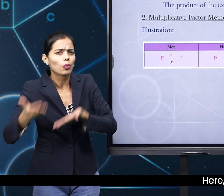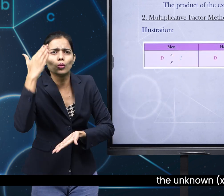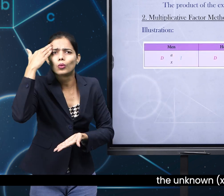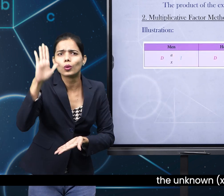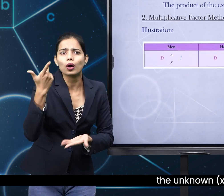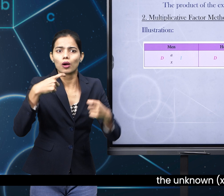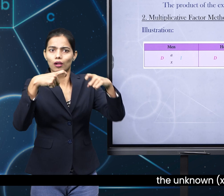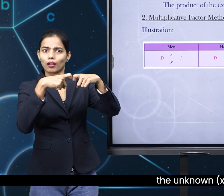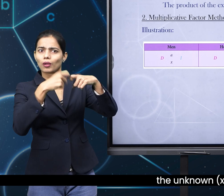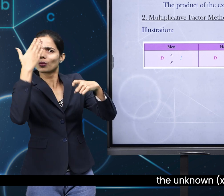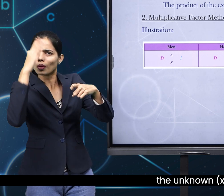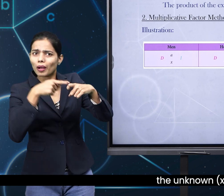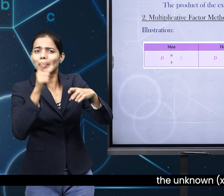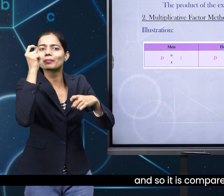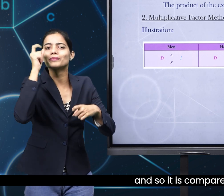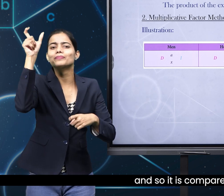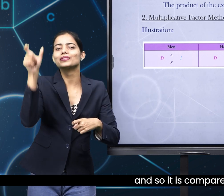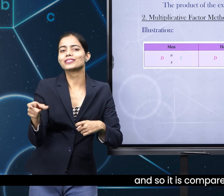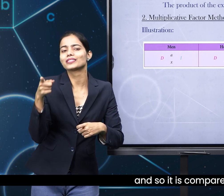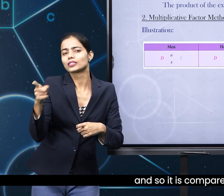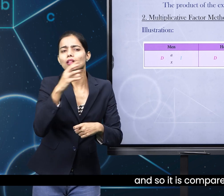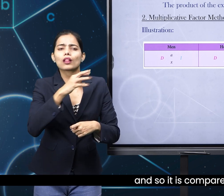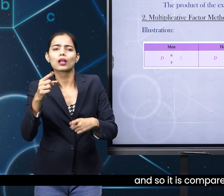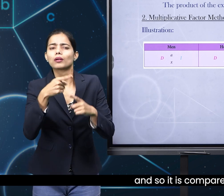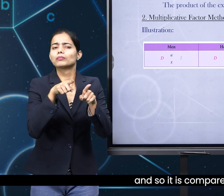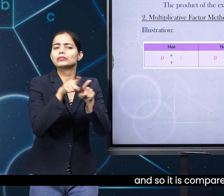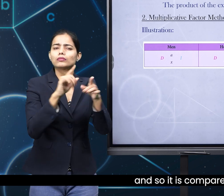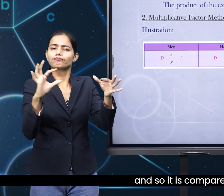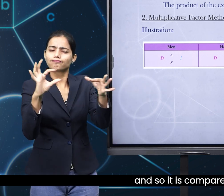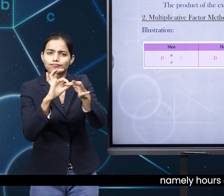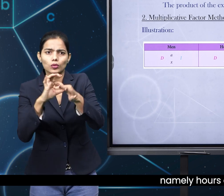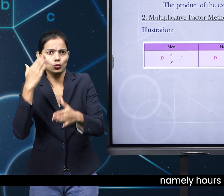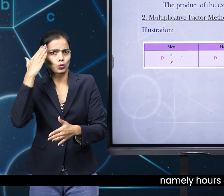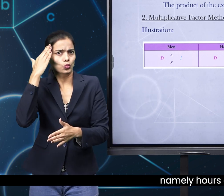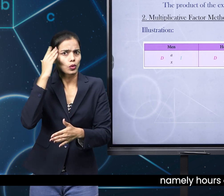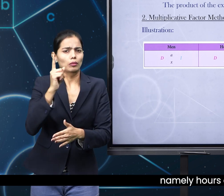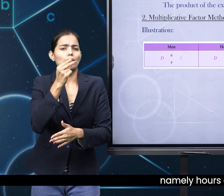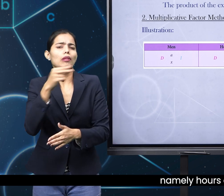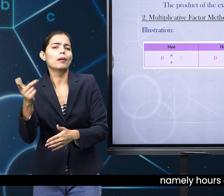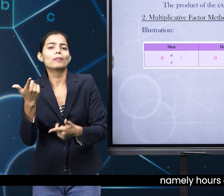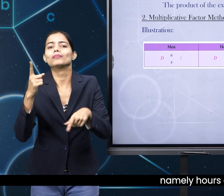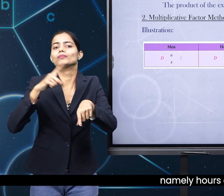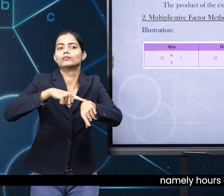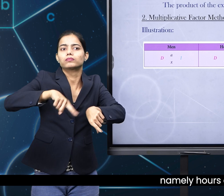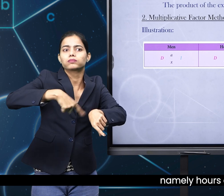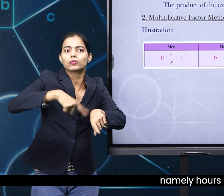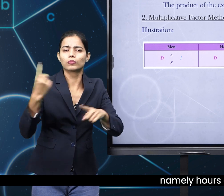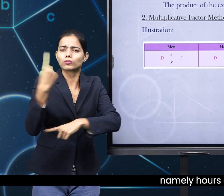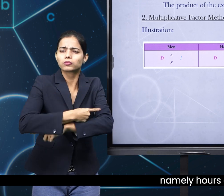Here the unknown x is in men and so it is compared to the known, namely hours and